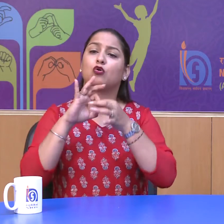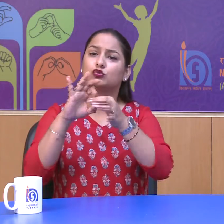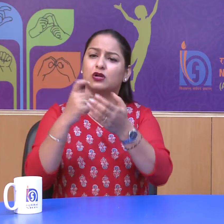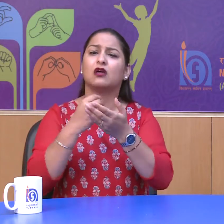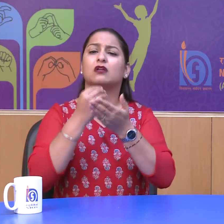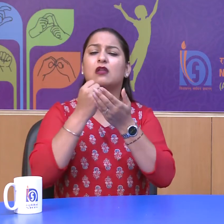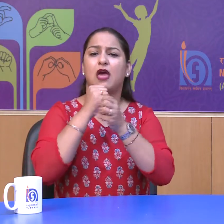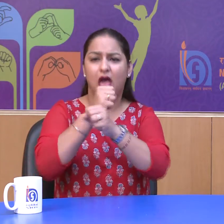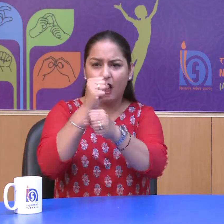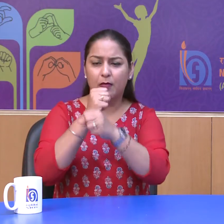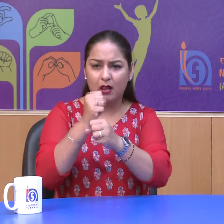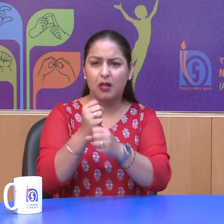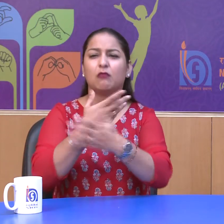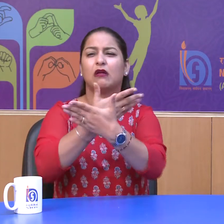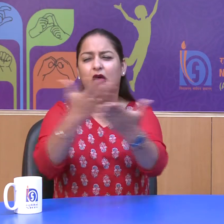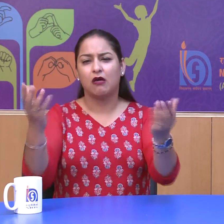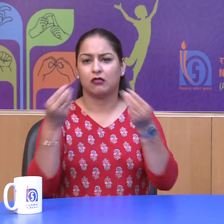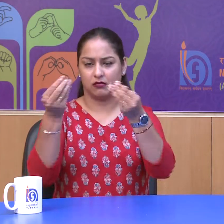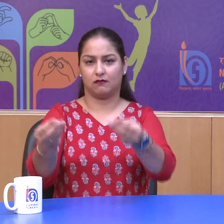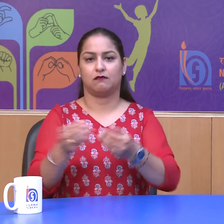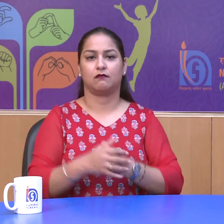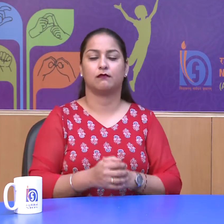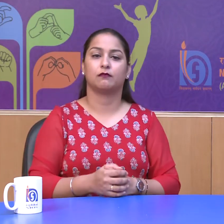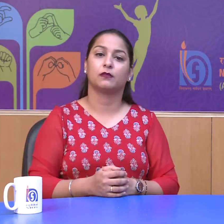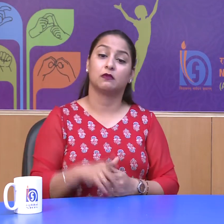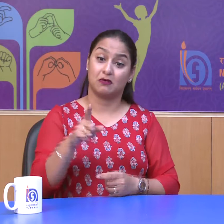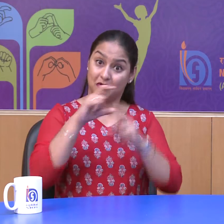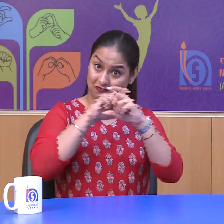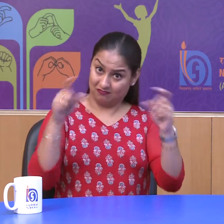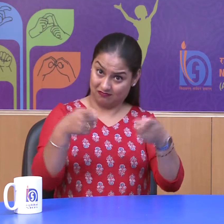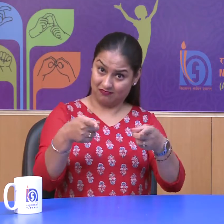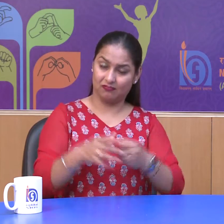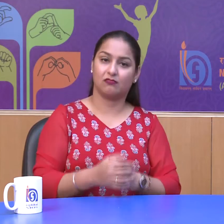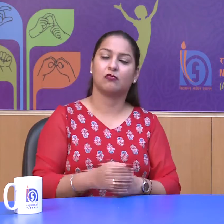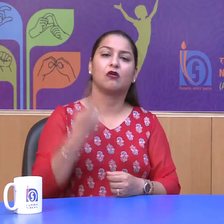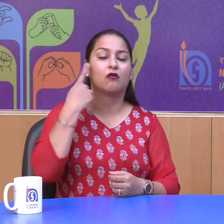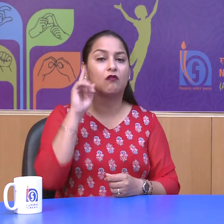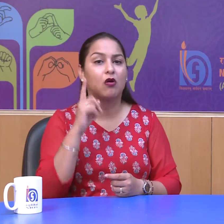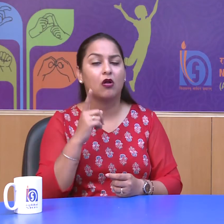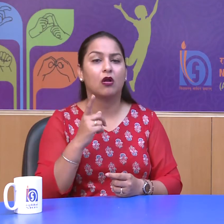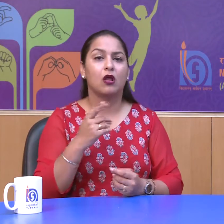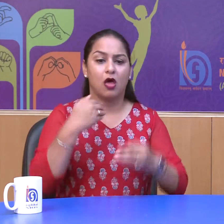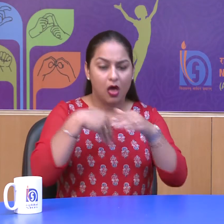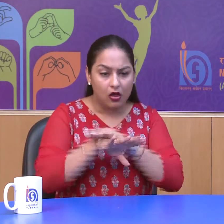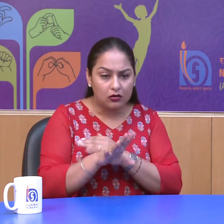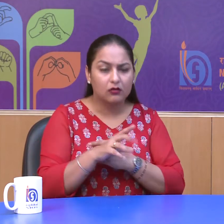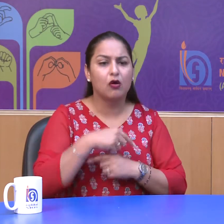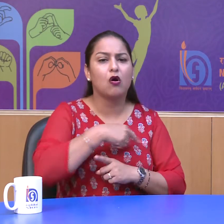Public opinion can also be defined as the complex collection of